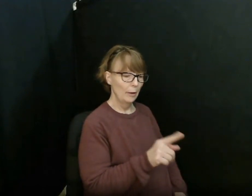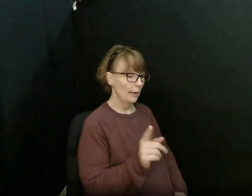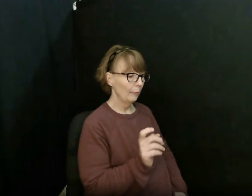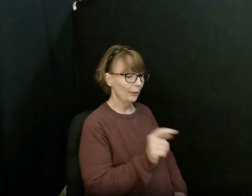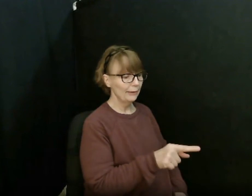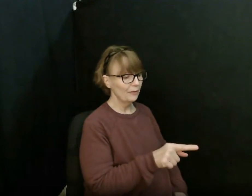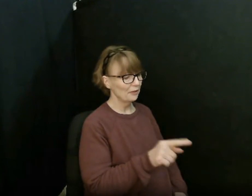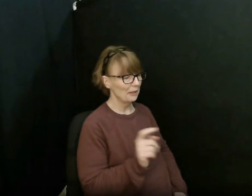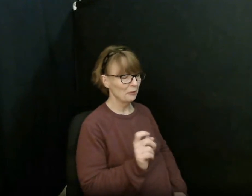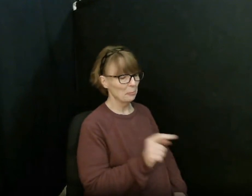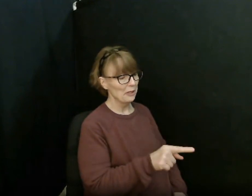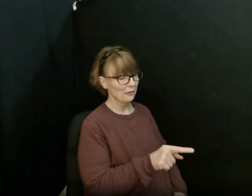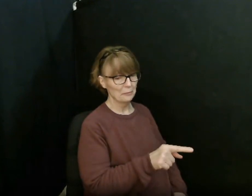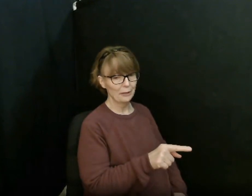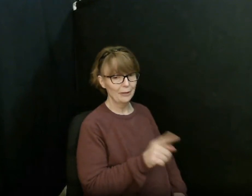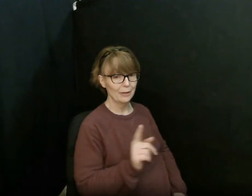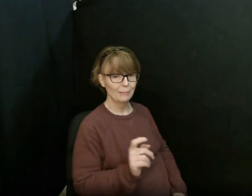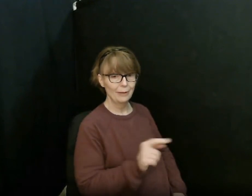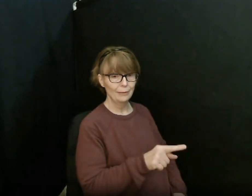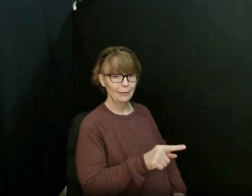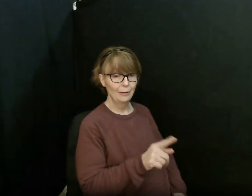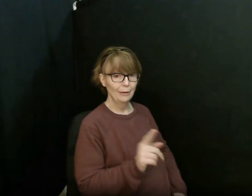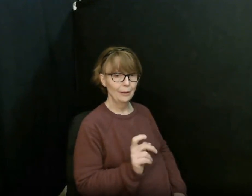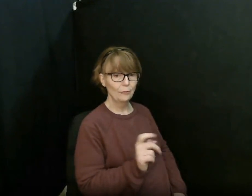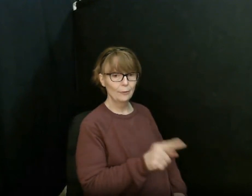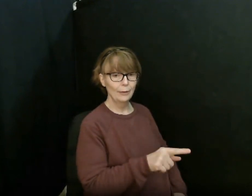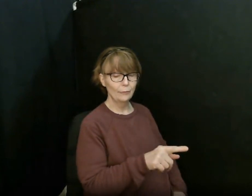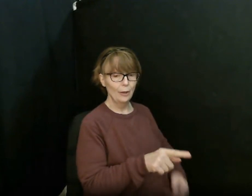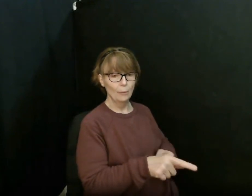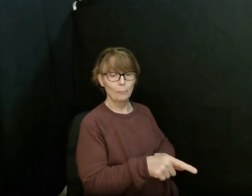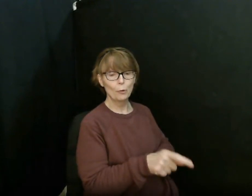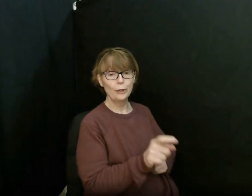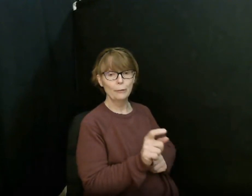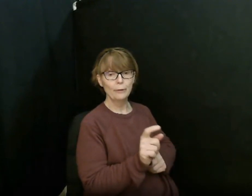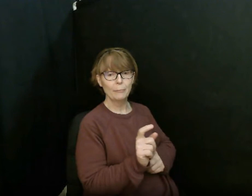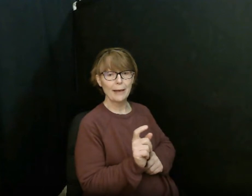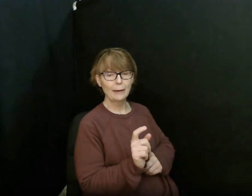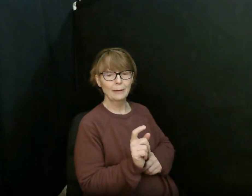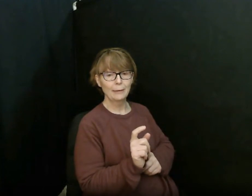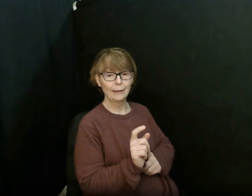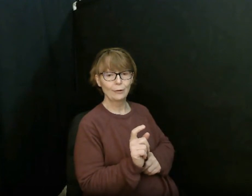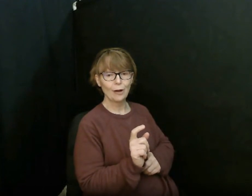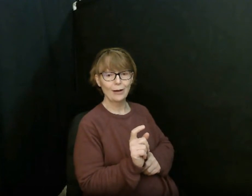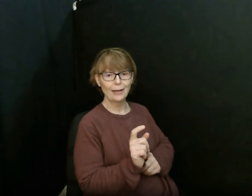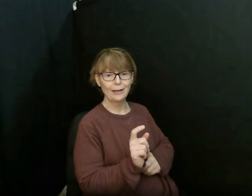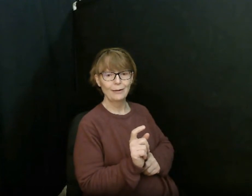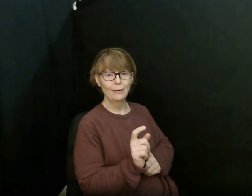It really does look like I'm just pointing at somebody, doesn't it? It does. It's pulling your wrist back like you're cocking it,